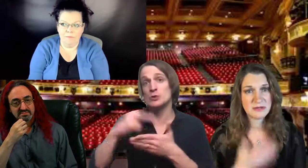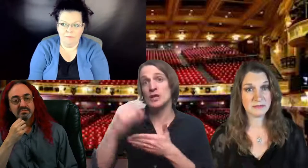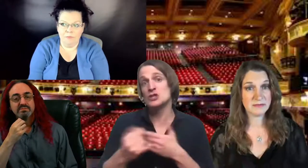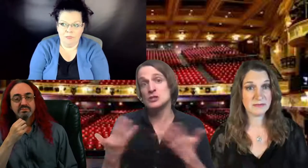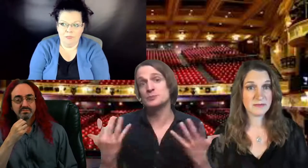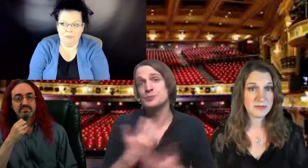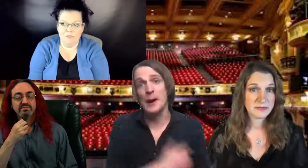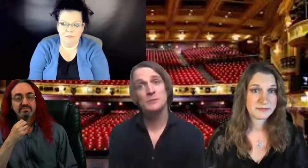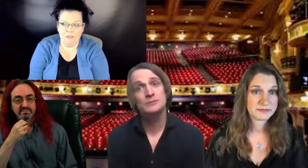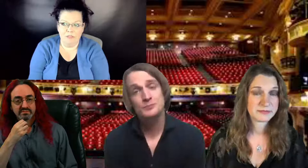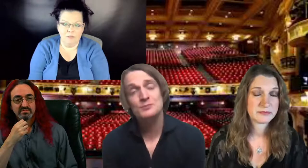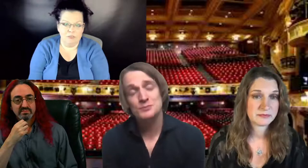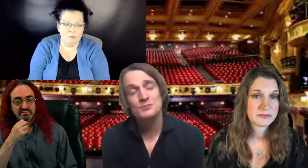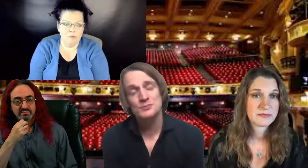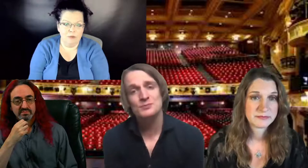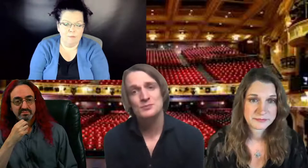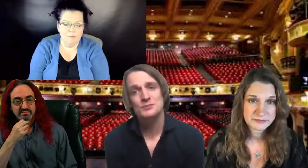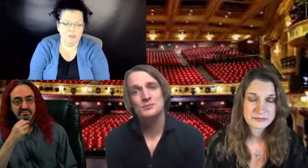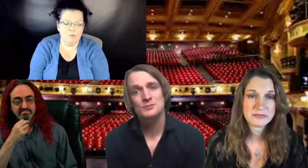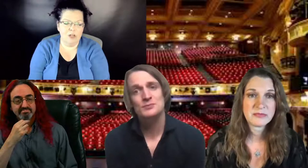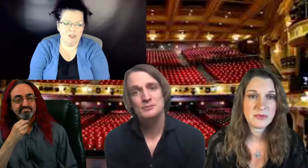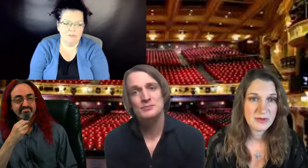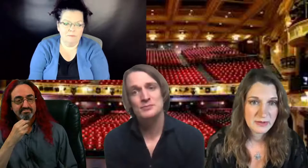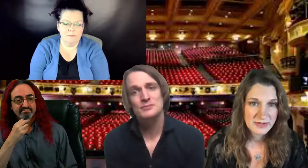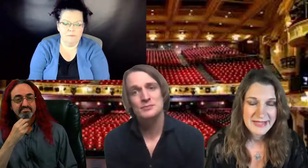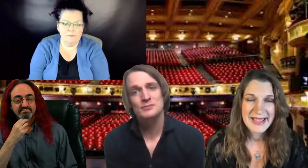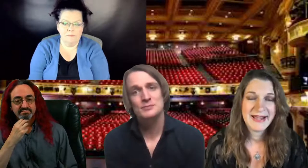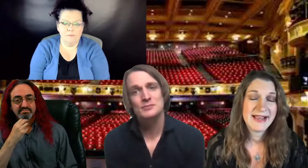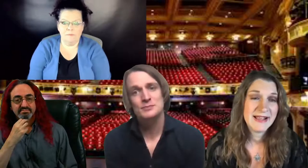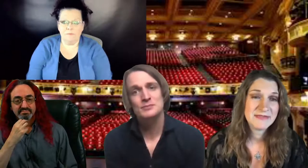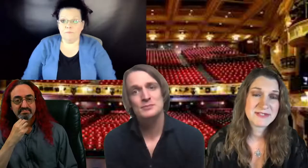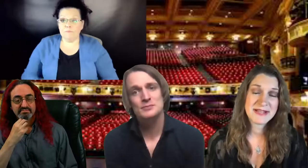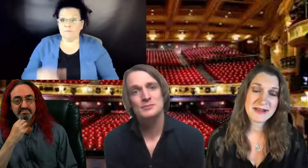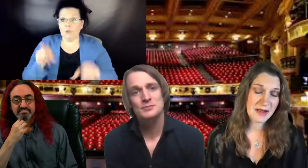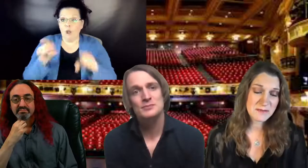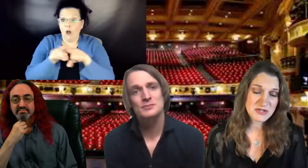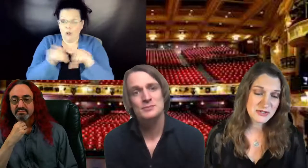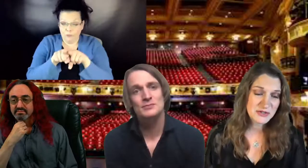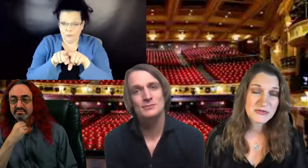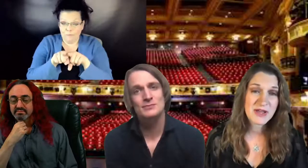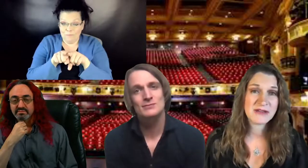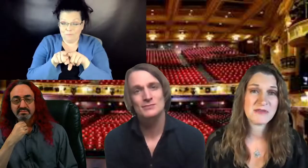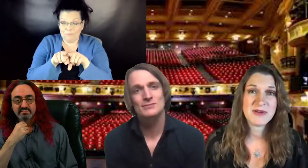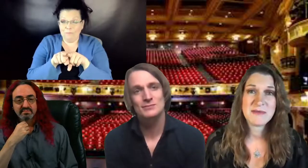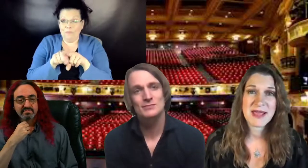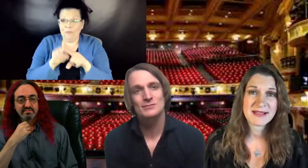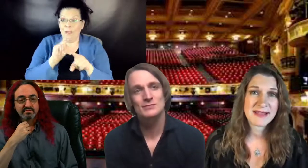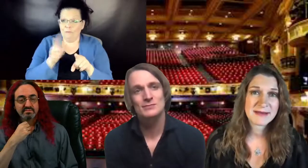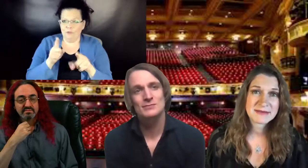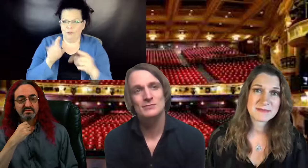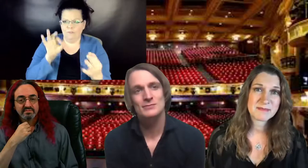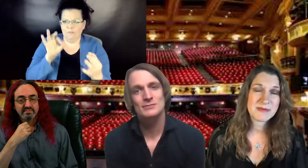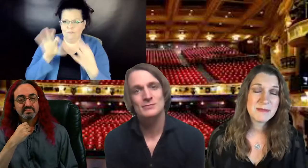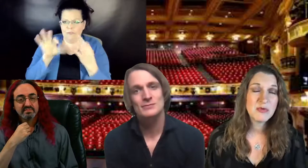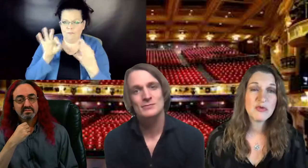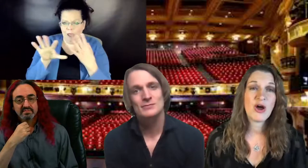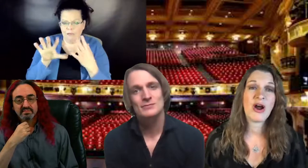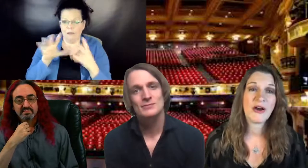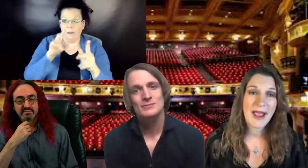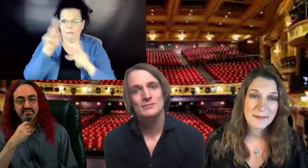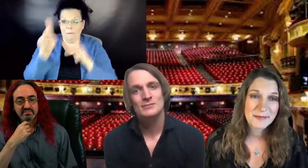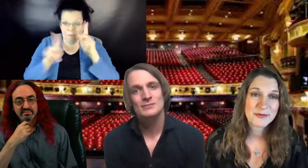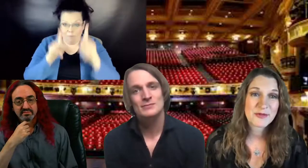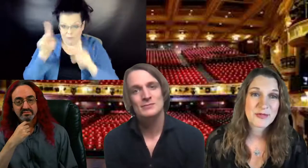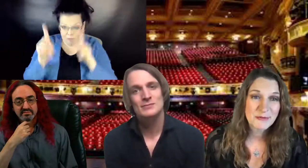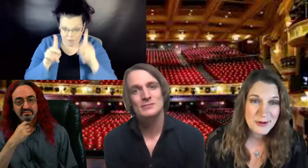job, specifically for this program, for this project. And I have to say, I'm sure you've gotten feedback that people